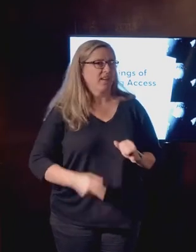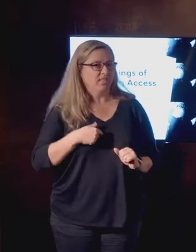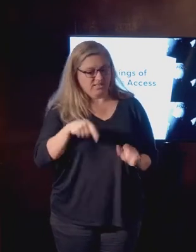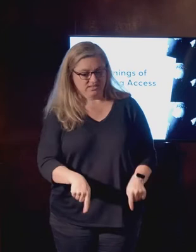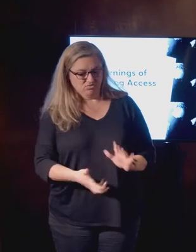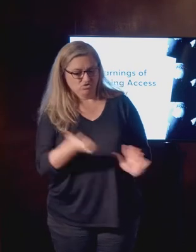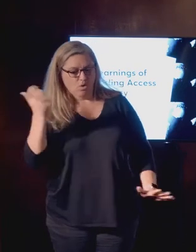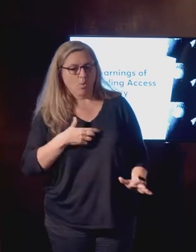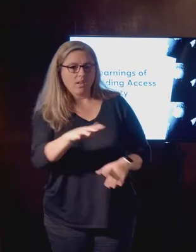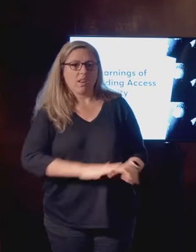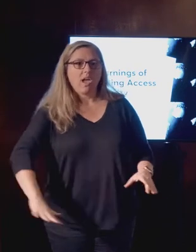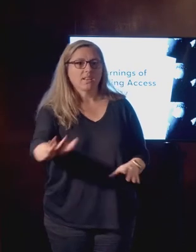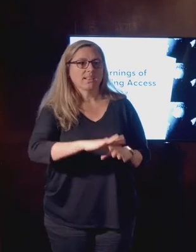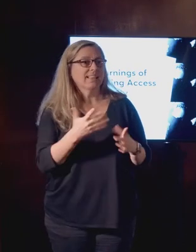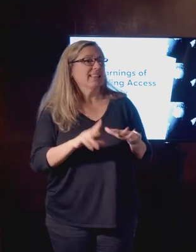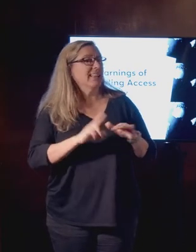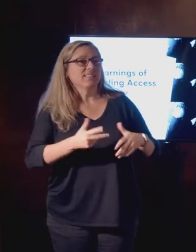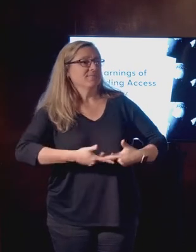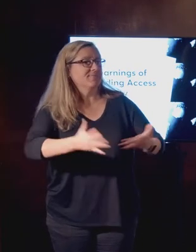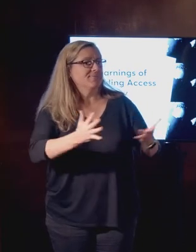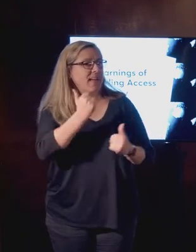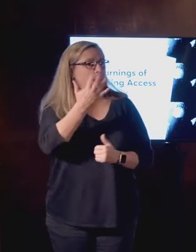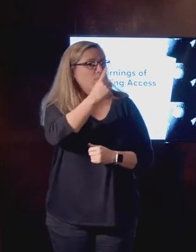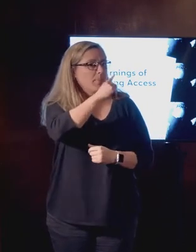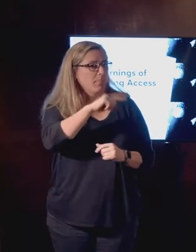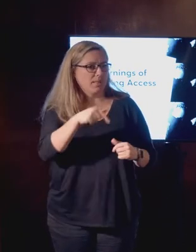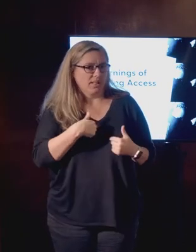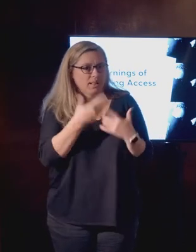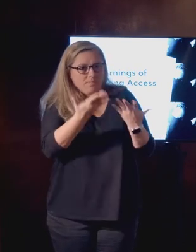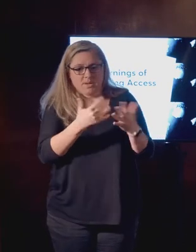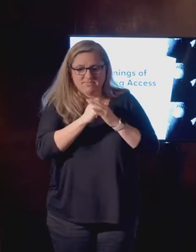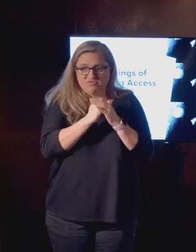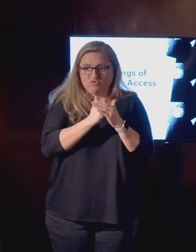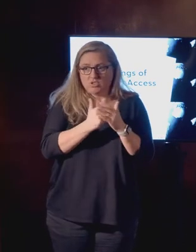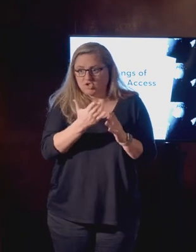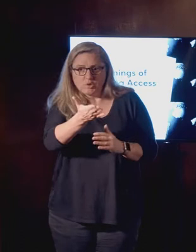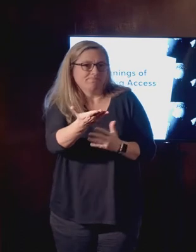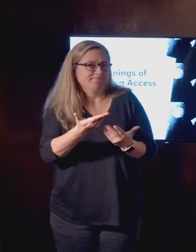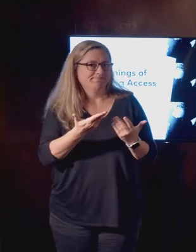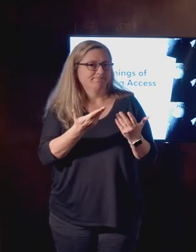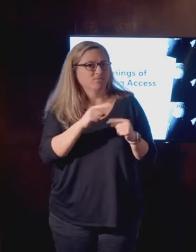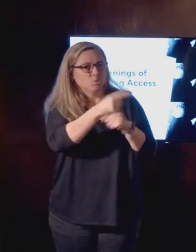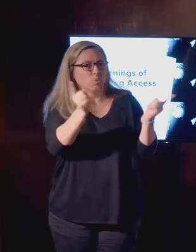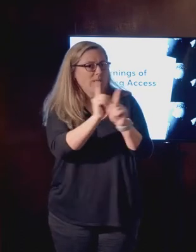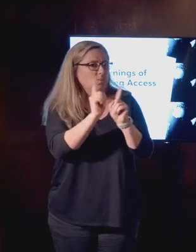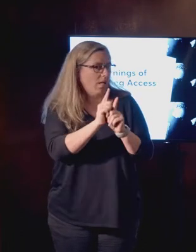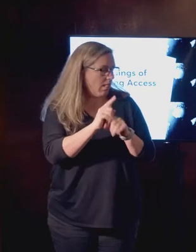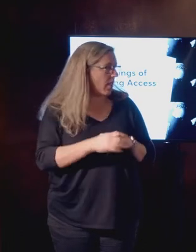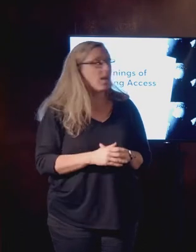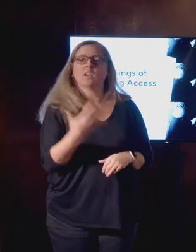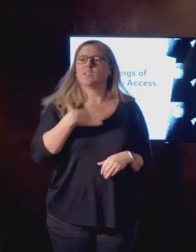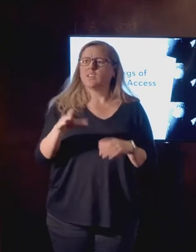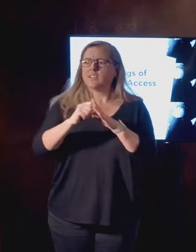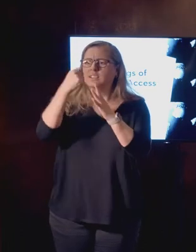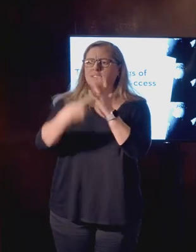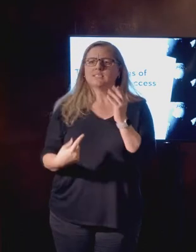stolen land. If there are any Aboriginal people in the room today, I extend my friendship to you as well. I'd also like to acknowledge